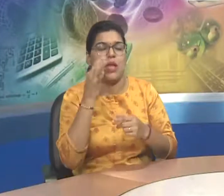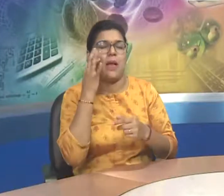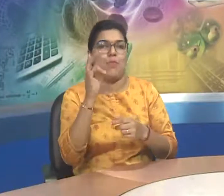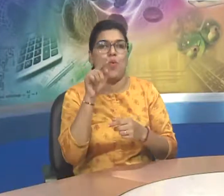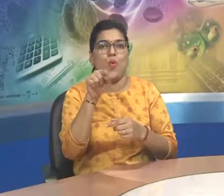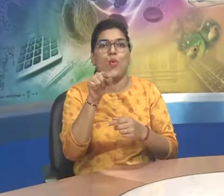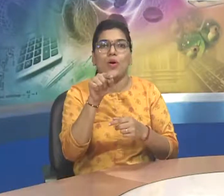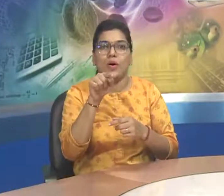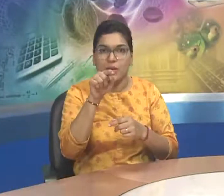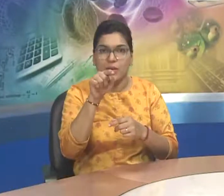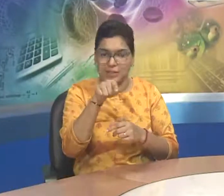religious belief.